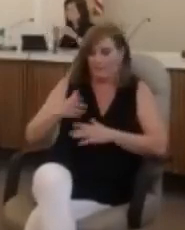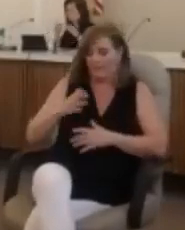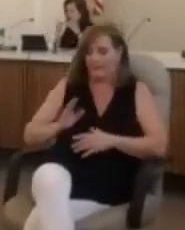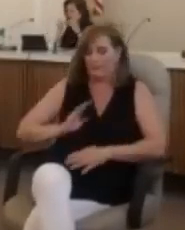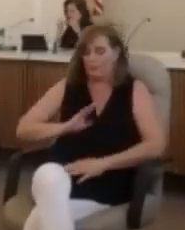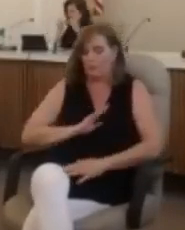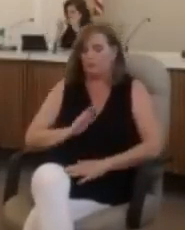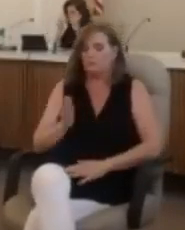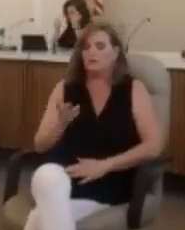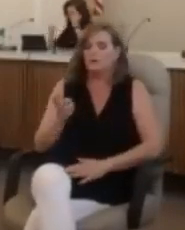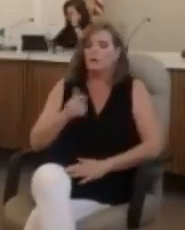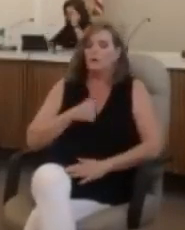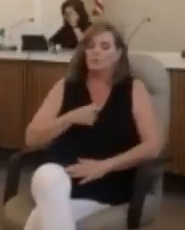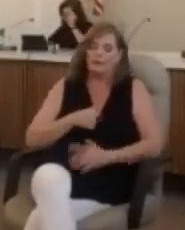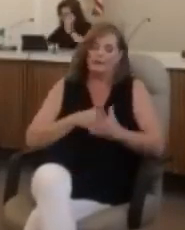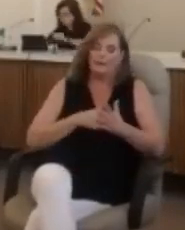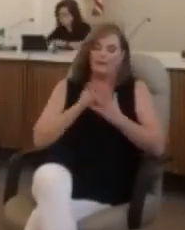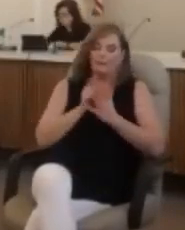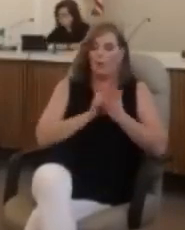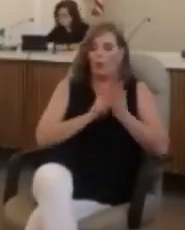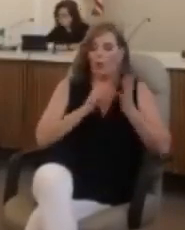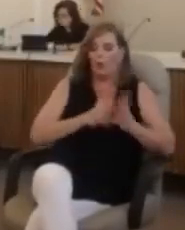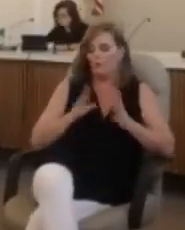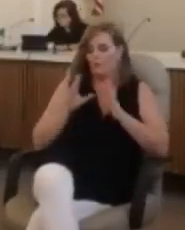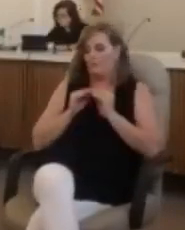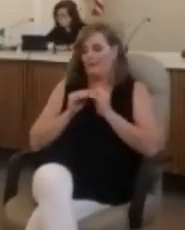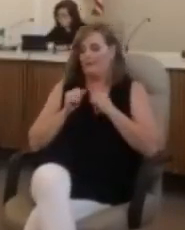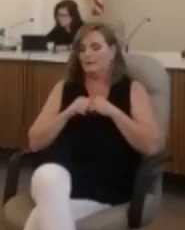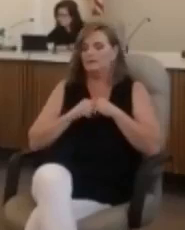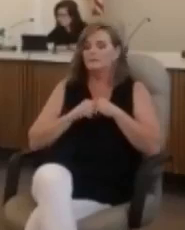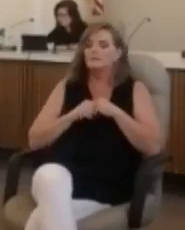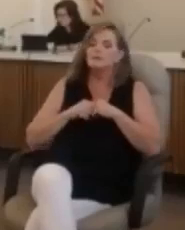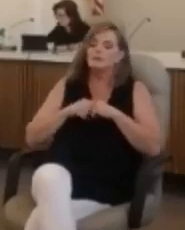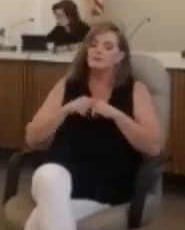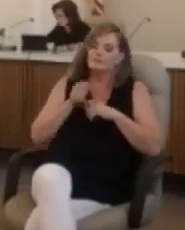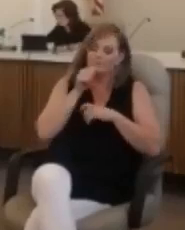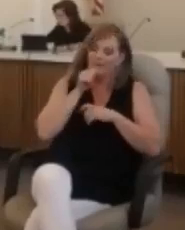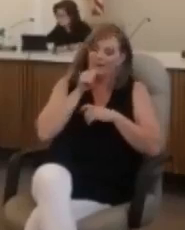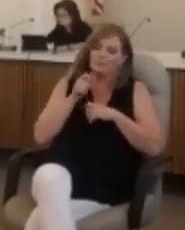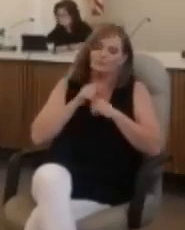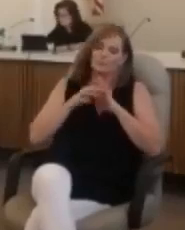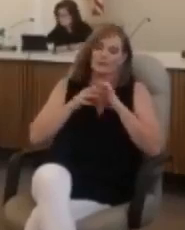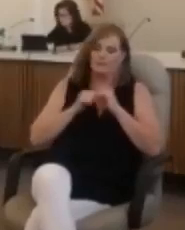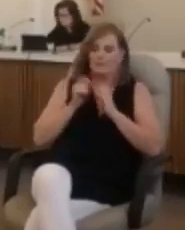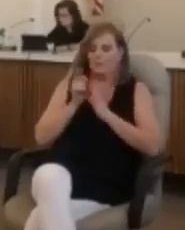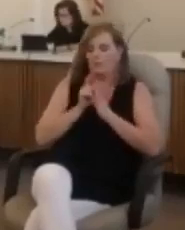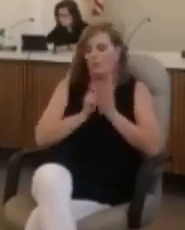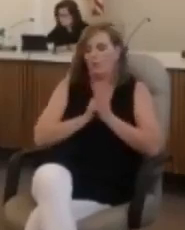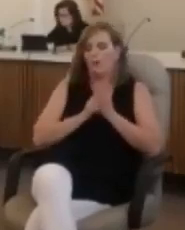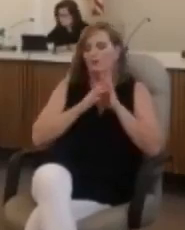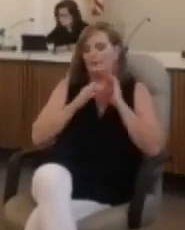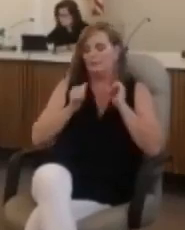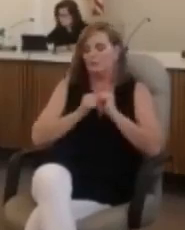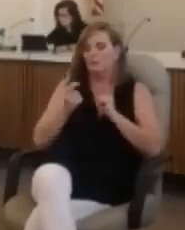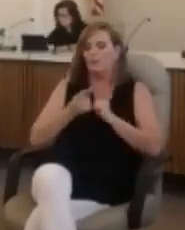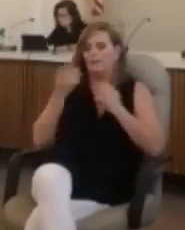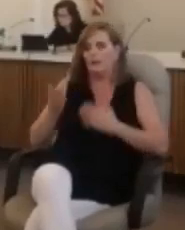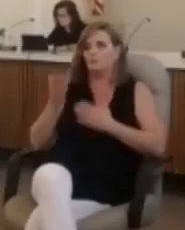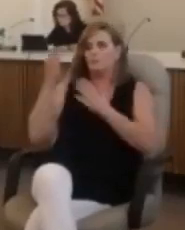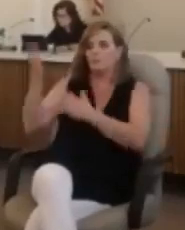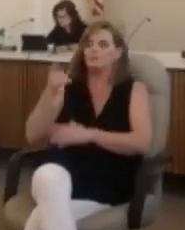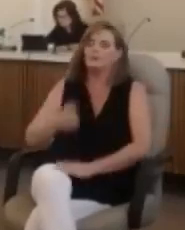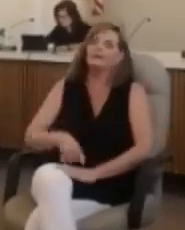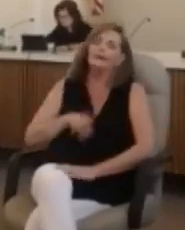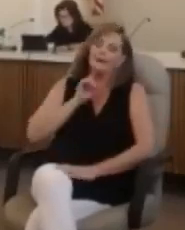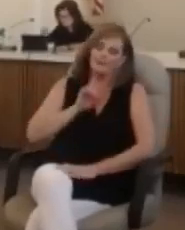a attorney-client privilege discussion regarding the points of law surrounding one of our resolutions. I'm sure those in the audience can